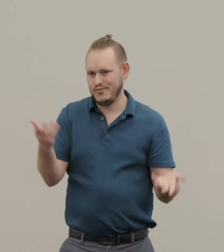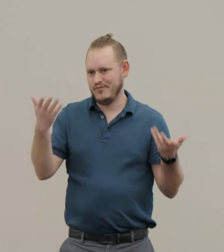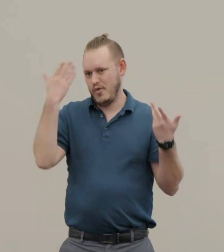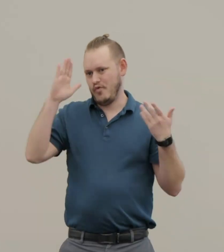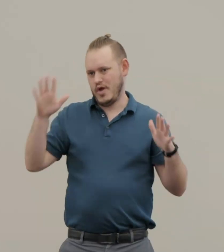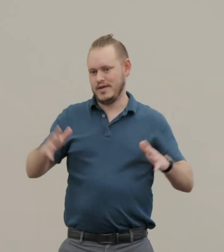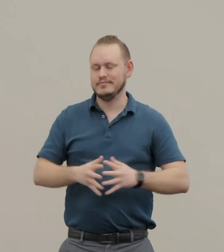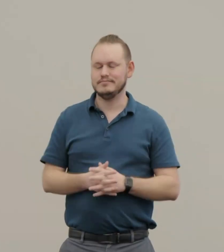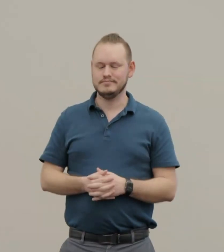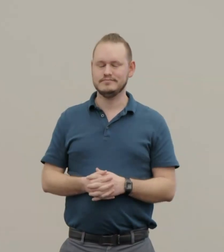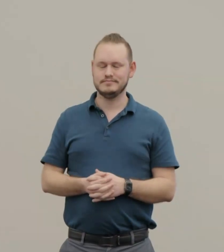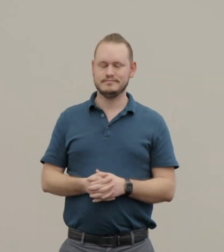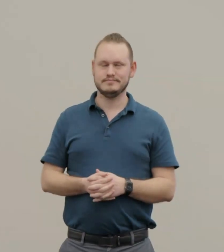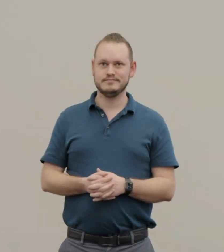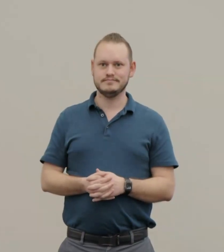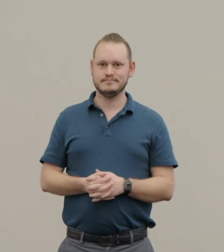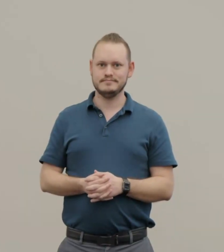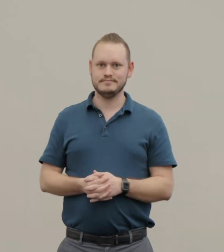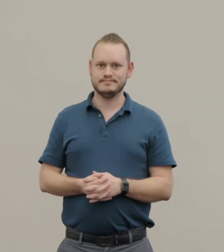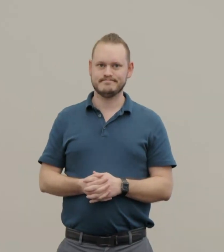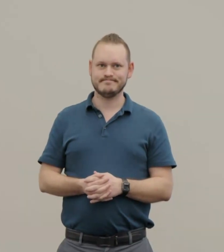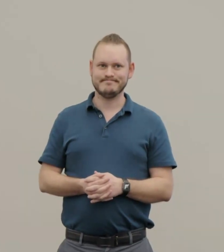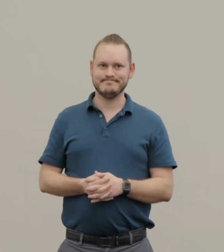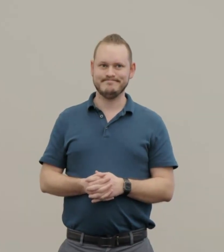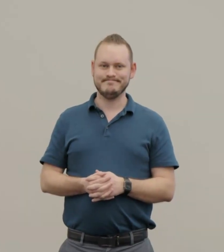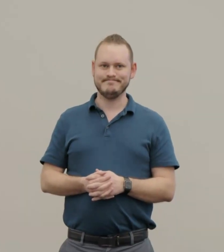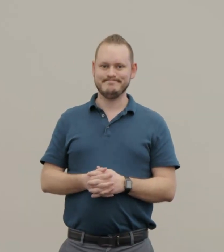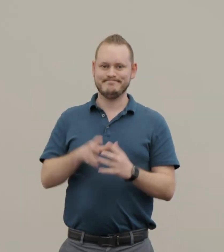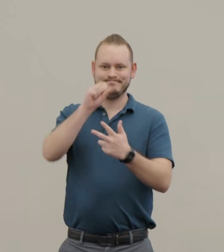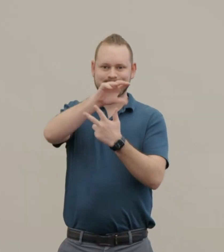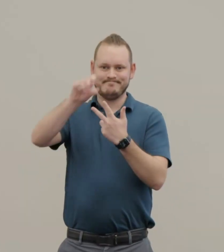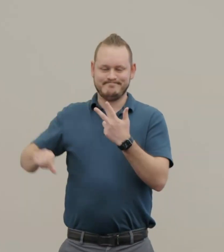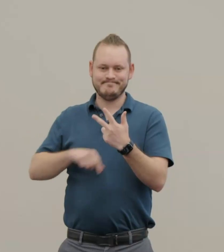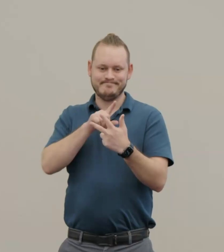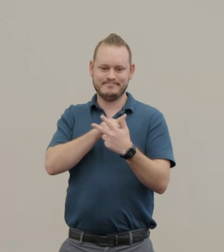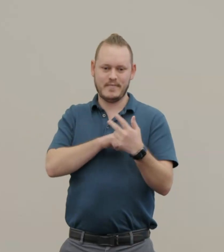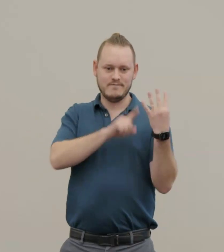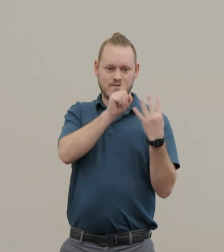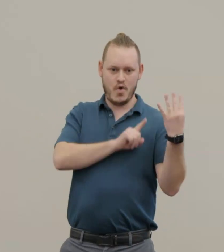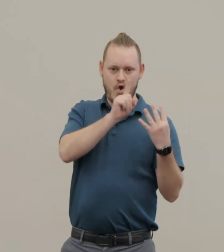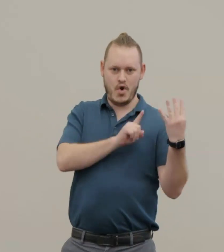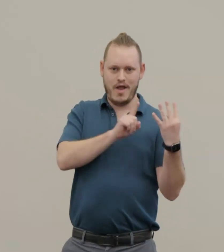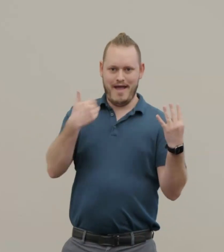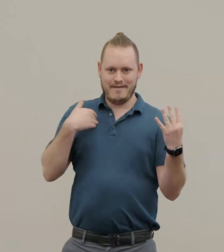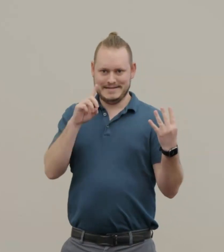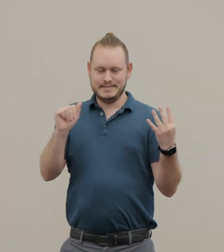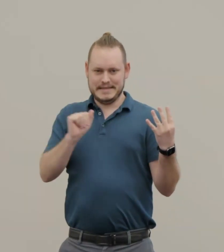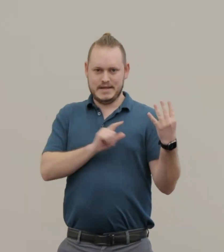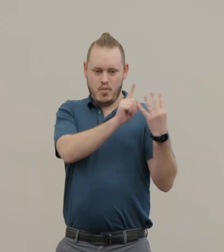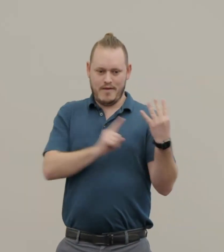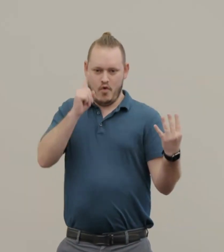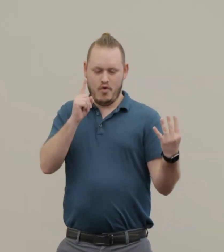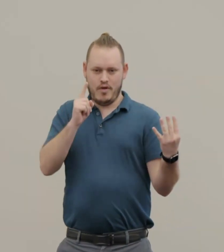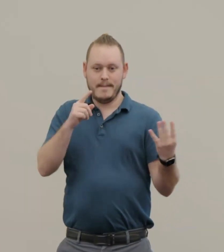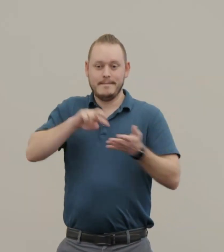I think we're in good standing. But a couple stats: 1 in 4 people in the United States have a disability. That is people